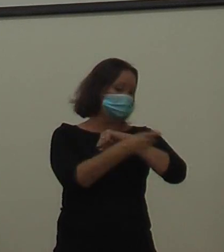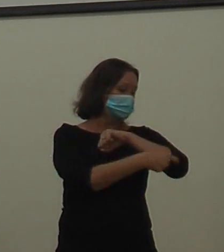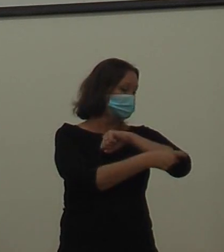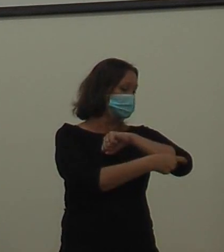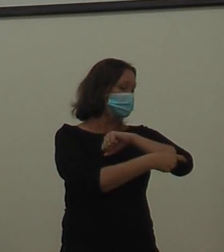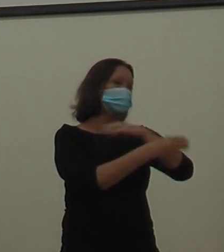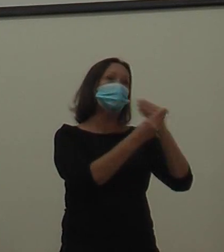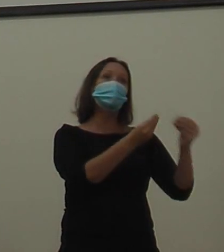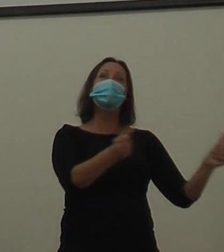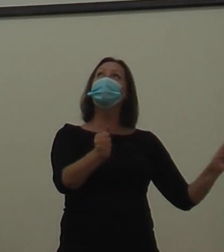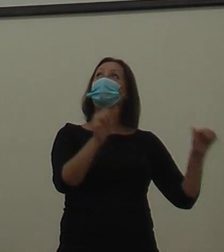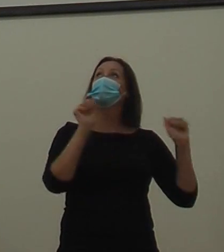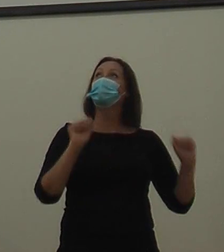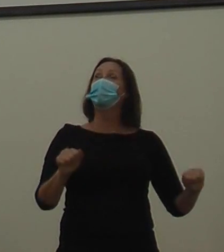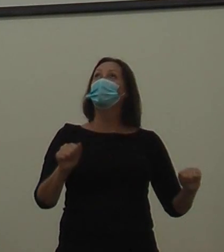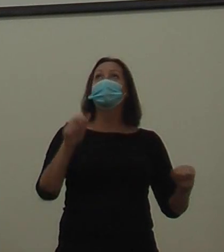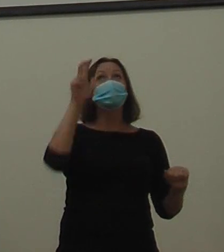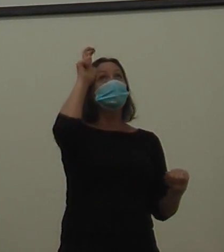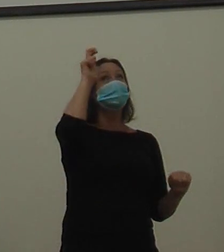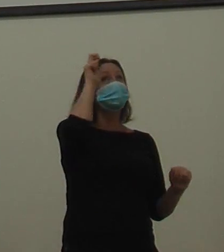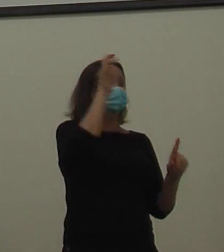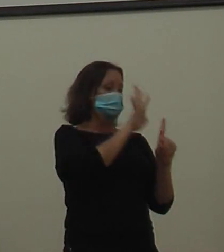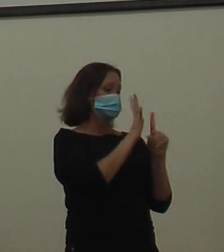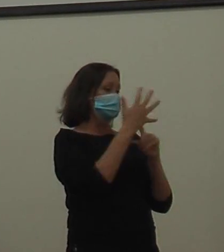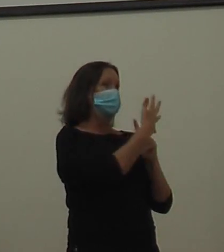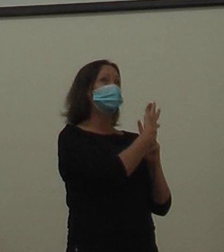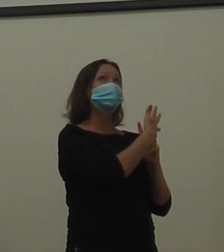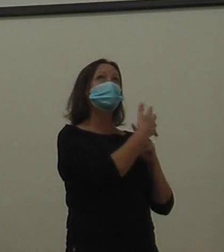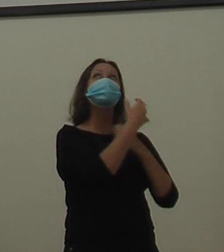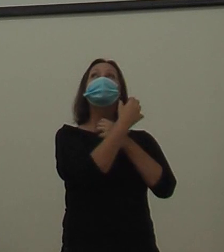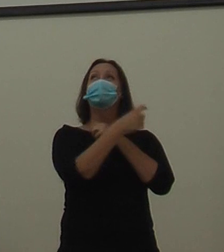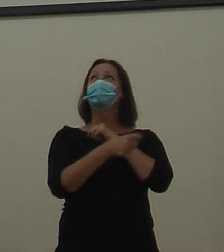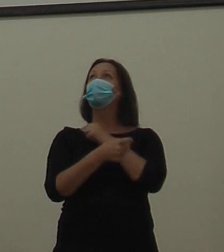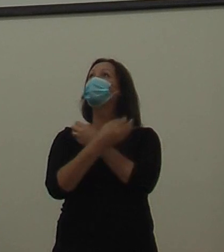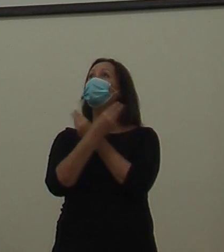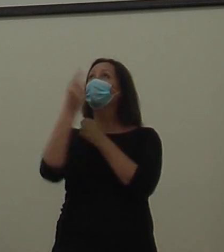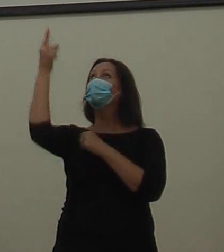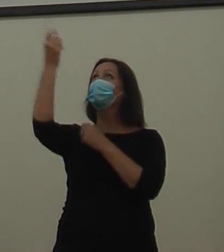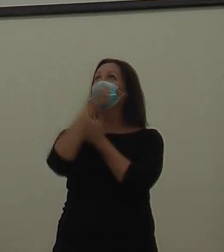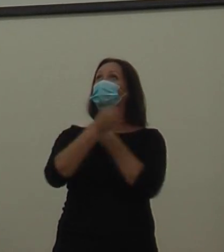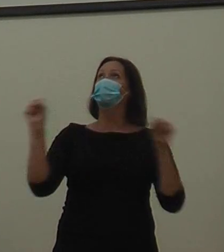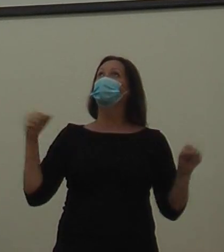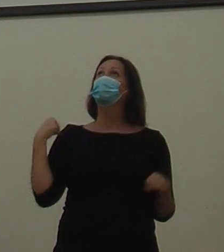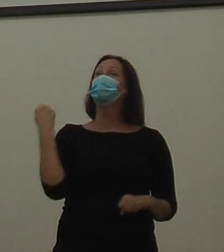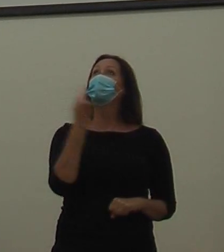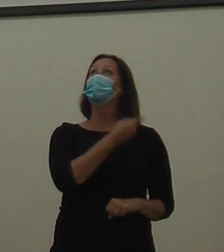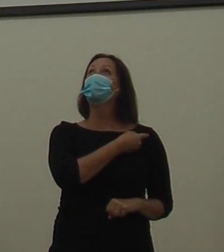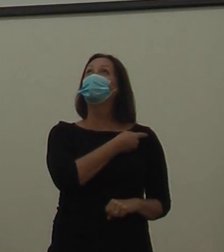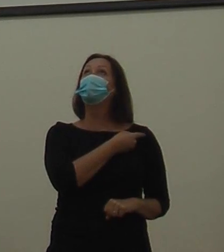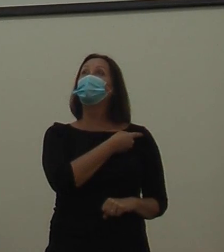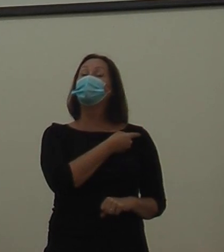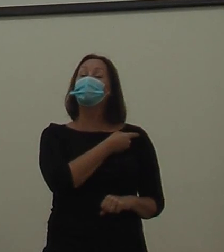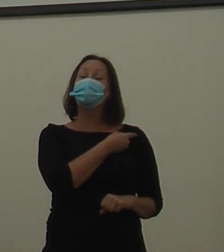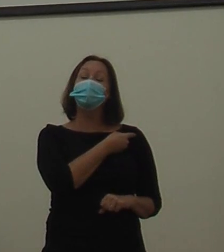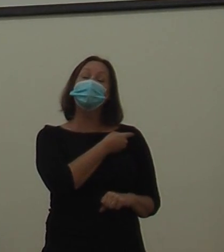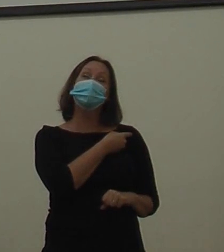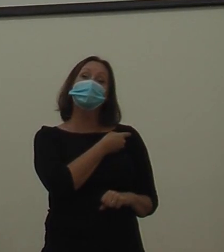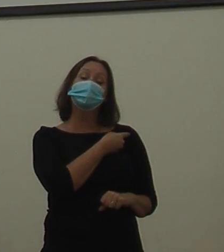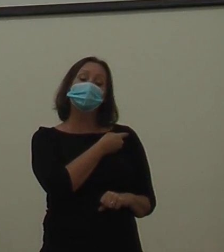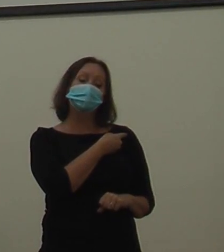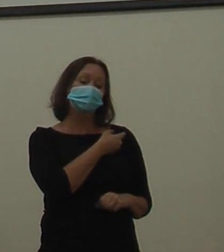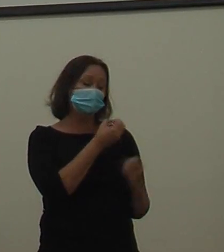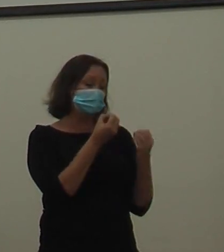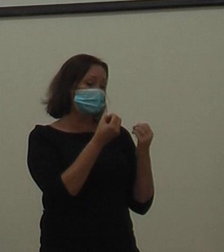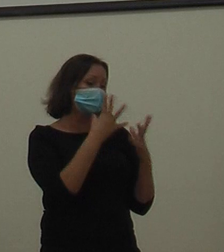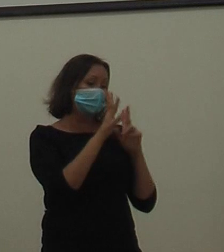well as the evil that surrounds us. There have been many, Lord, that have fallen